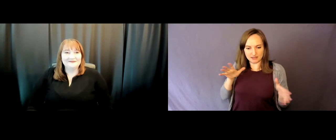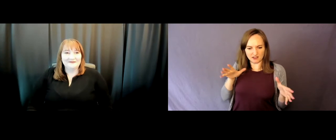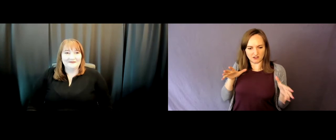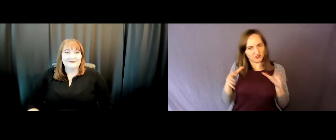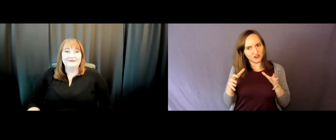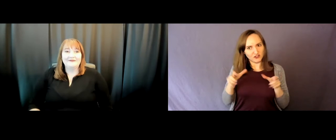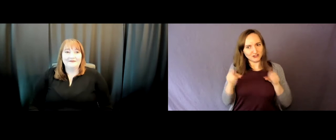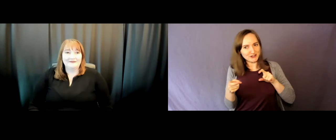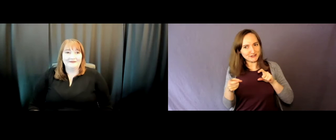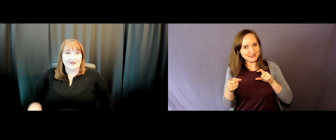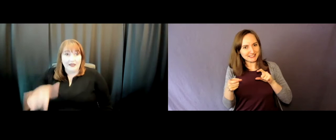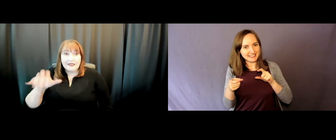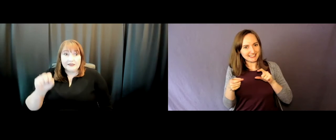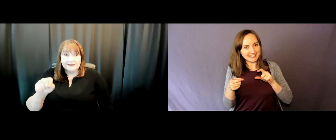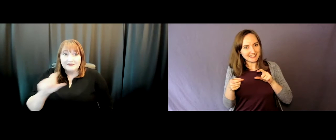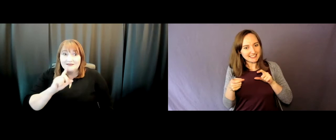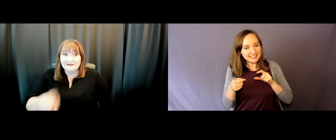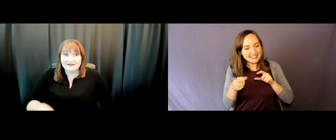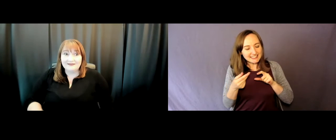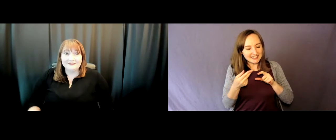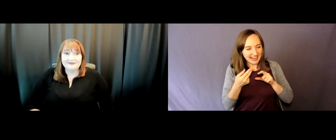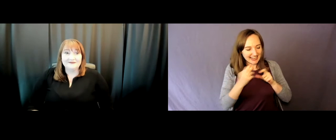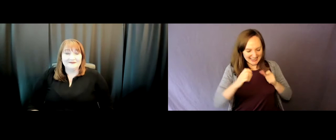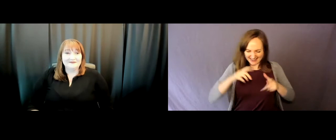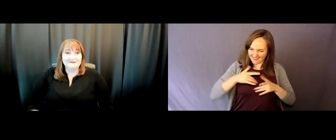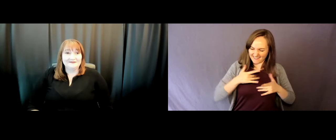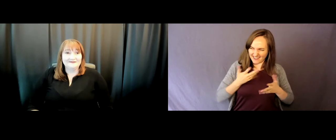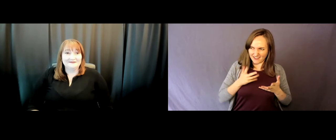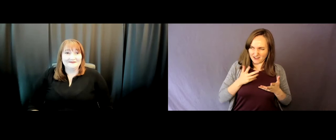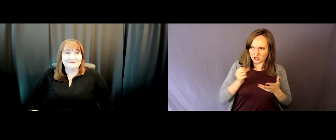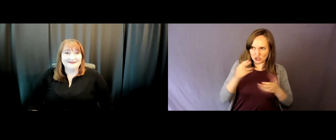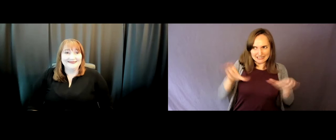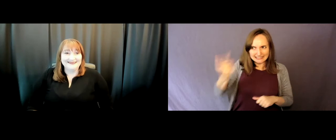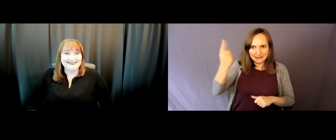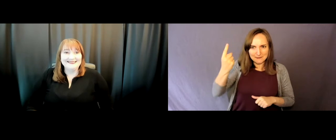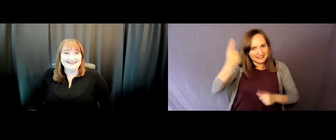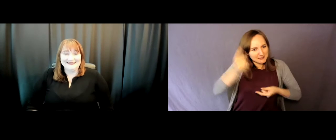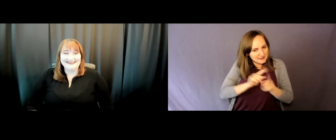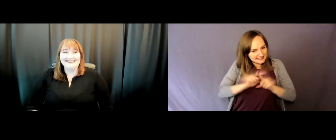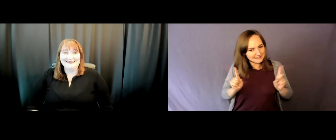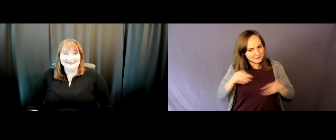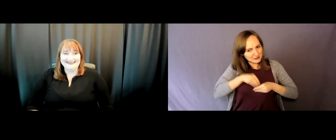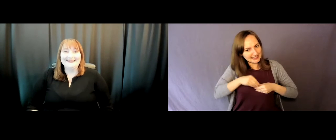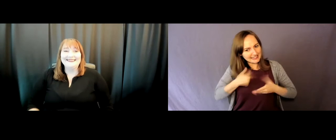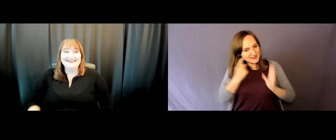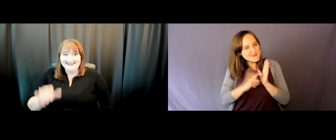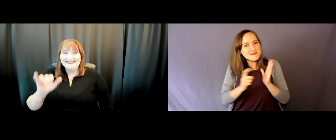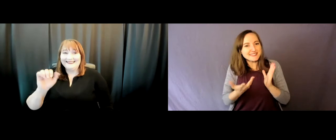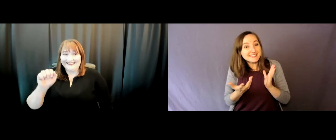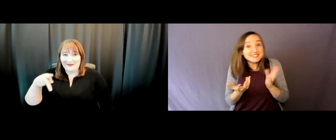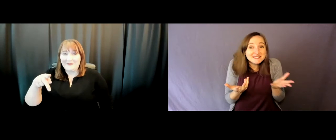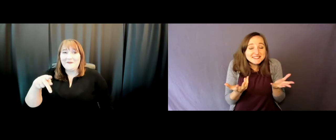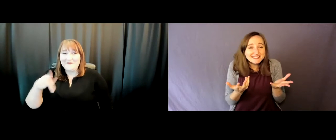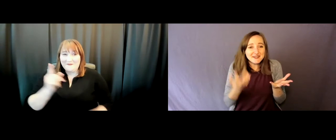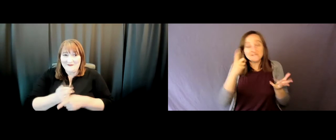Yeah. And he was like, okay, I don't know what she did. Something happened. Yep. Yeah. And to